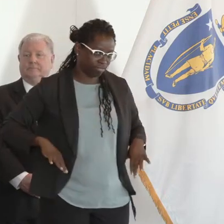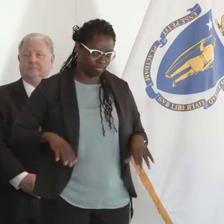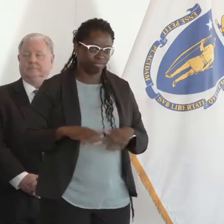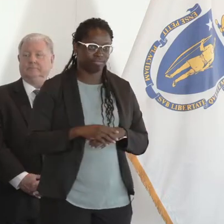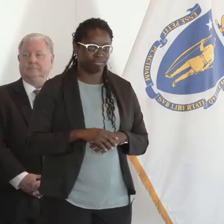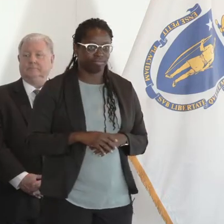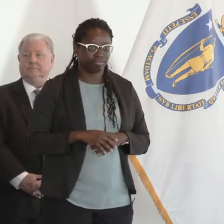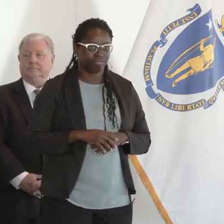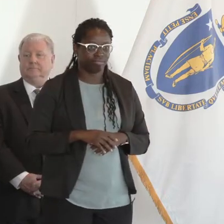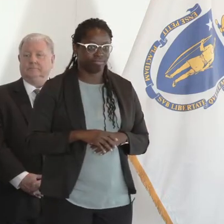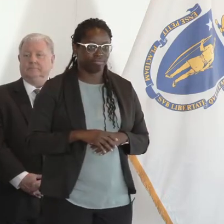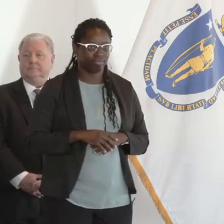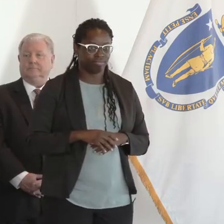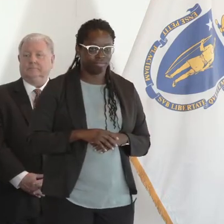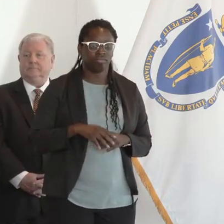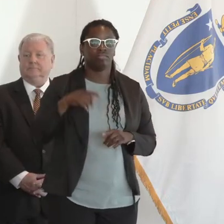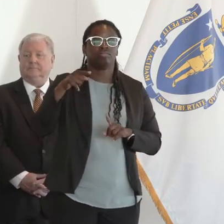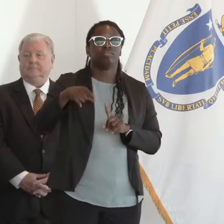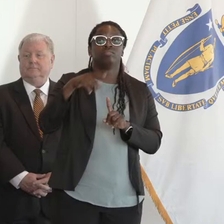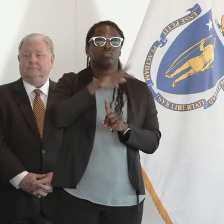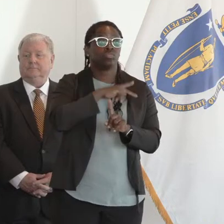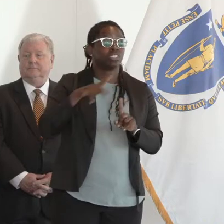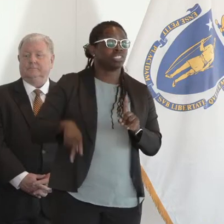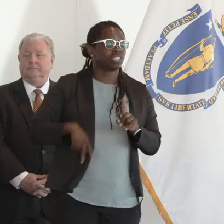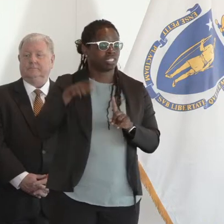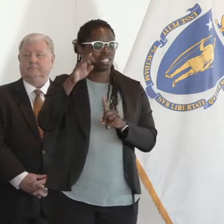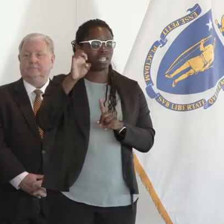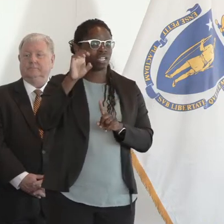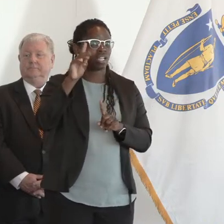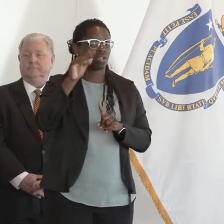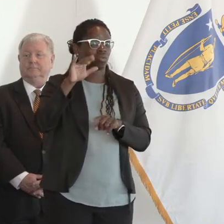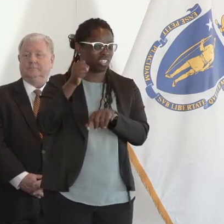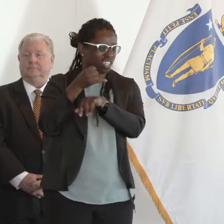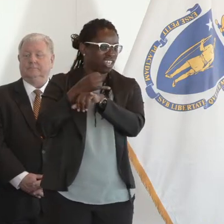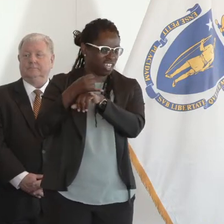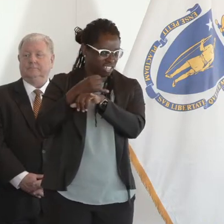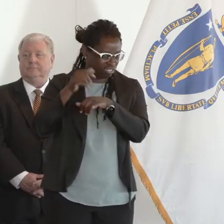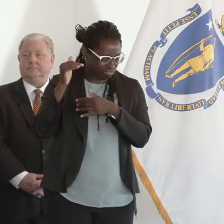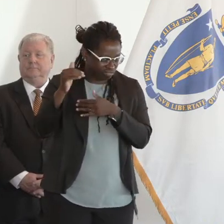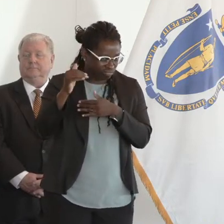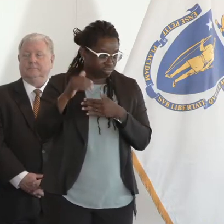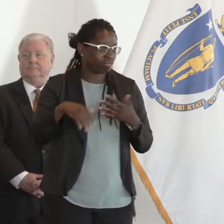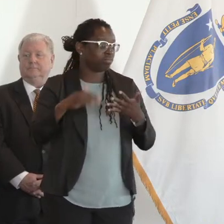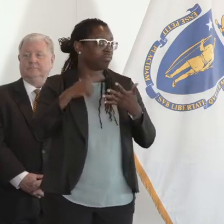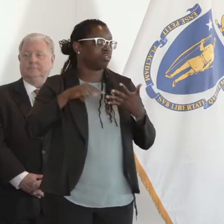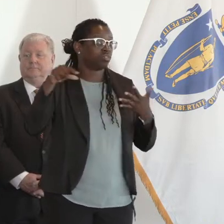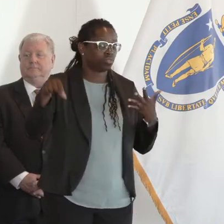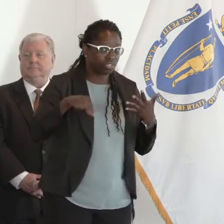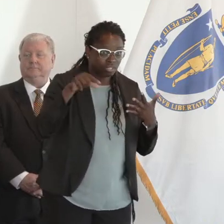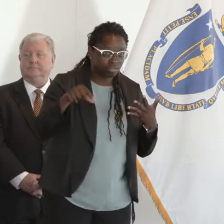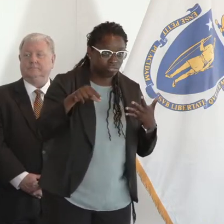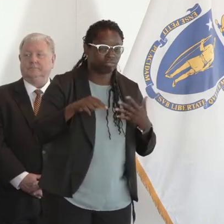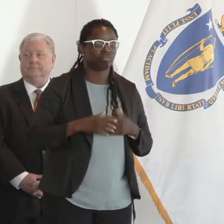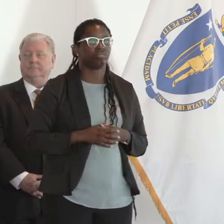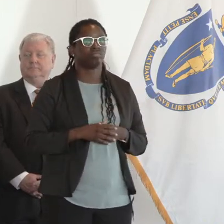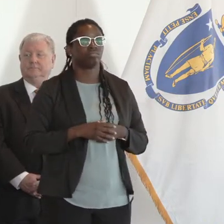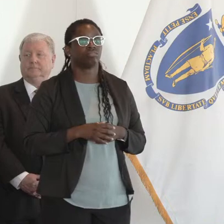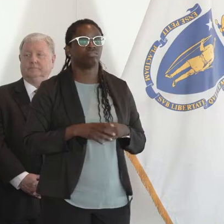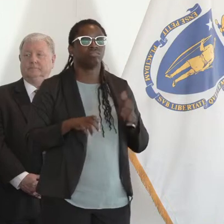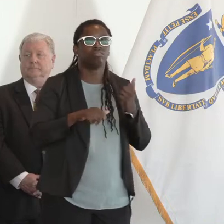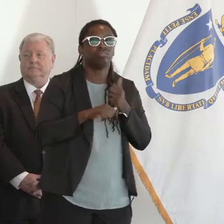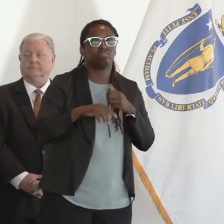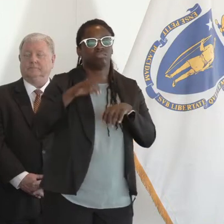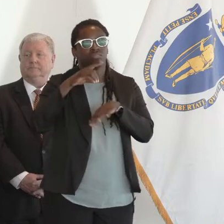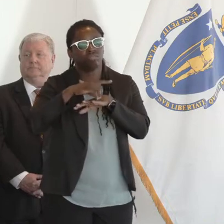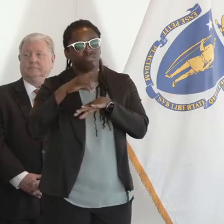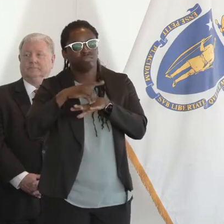Prince Edward Island, Minister Martine Biron from Quebec, Associate Deputy Minister Dave McGregor of Nova